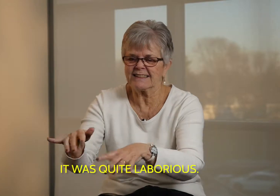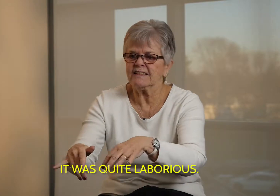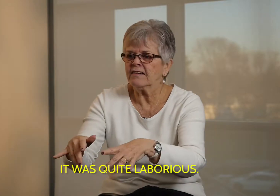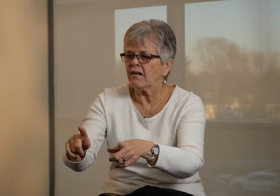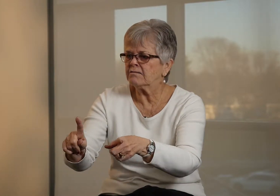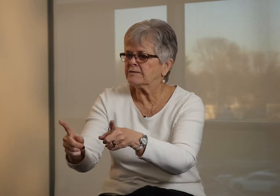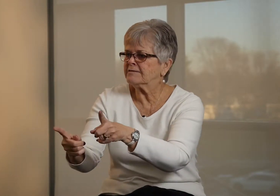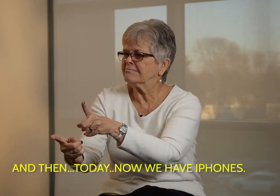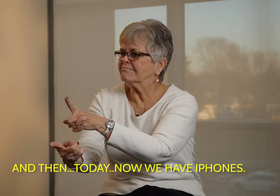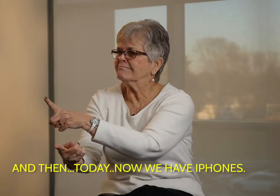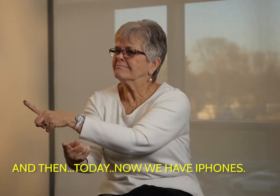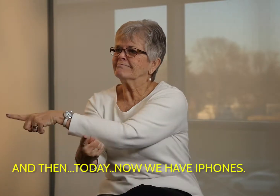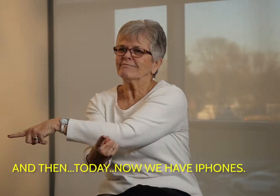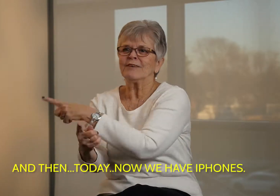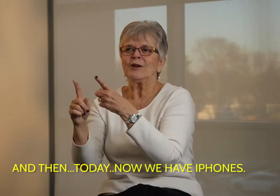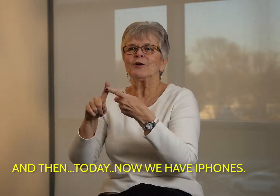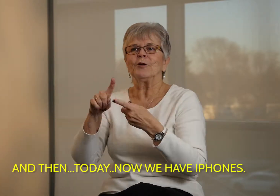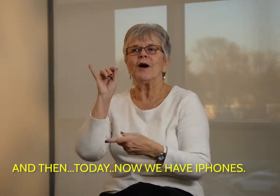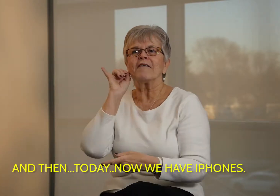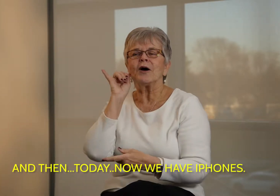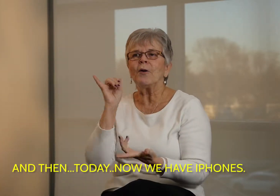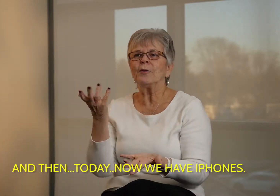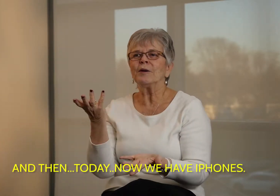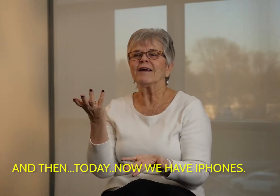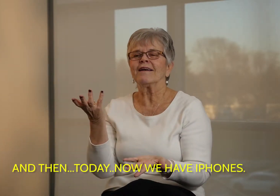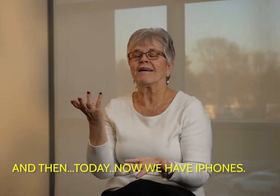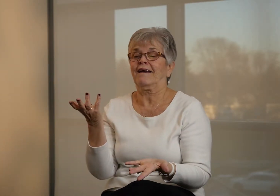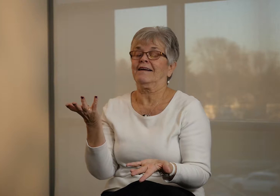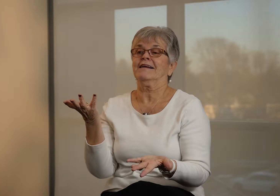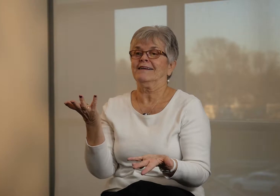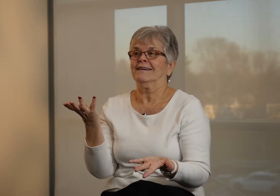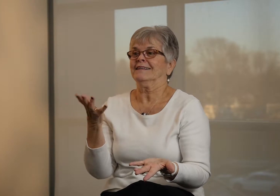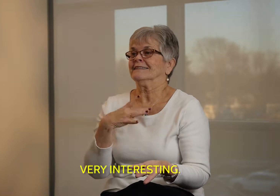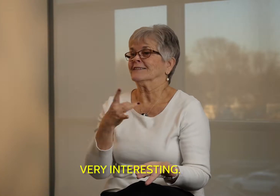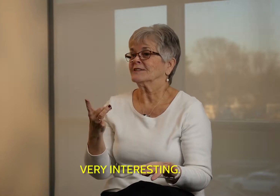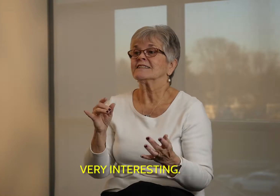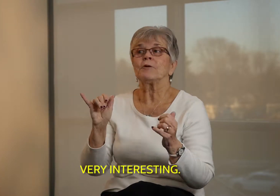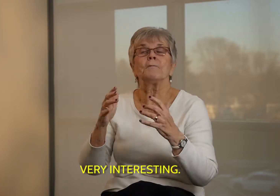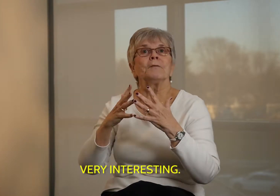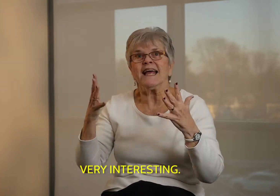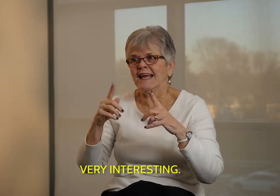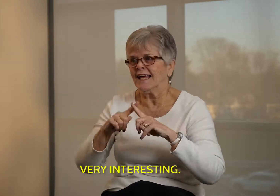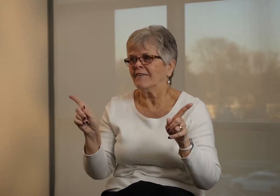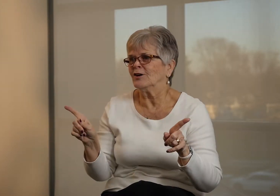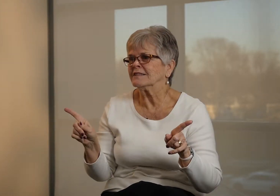laborious. And then today, now we have iPhones. Very interesting.